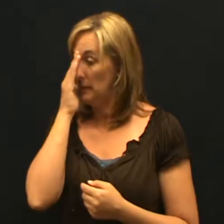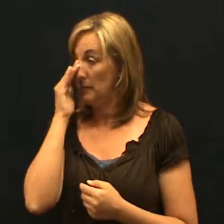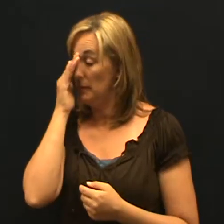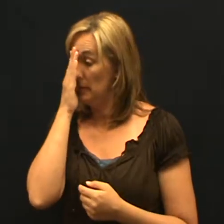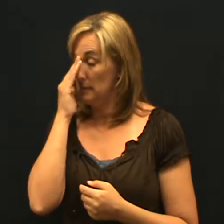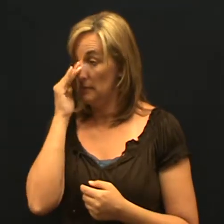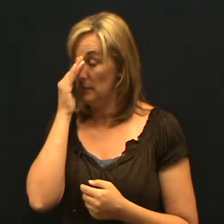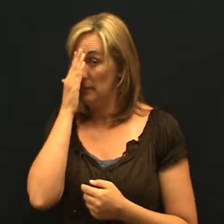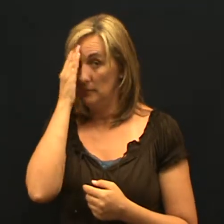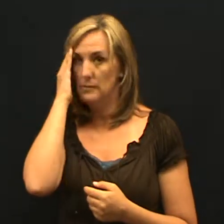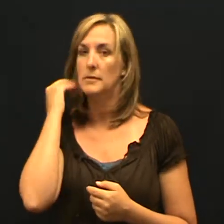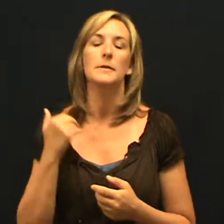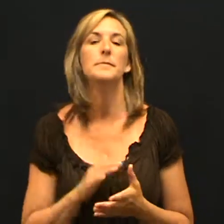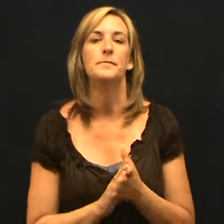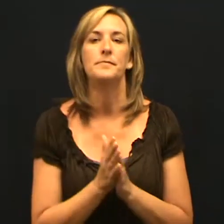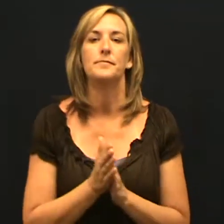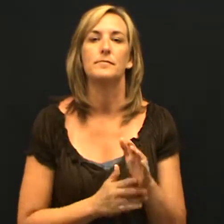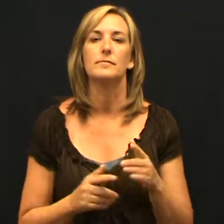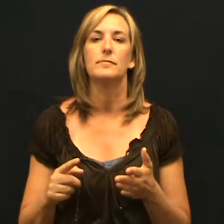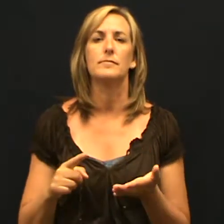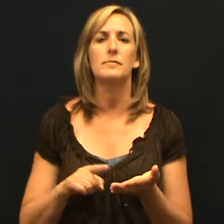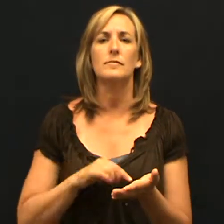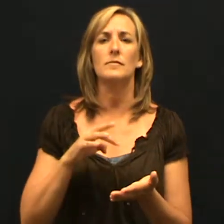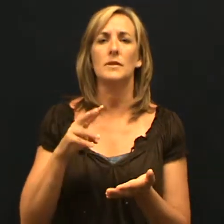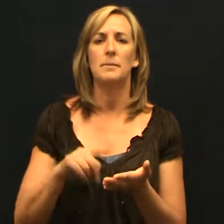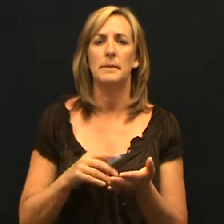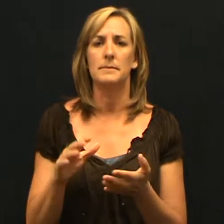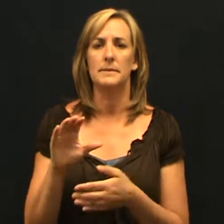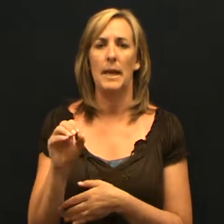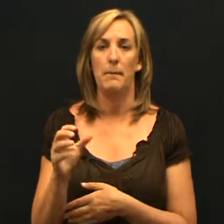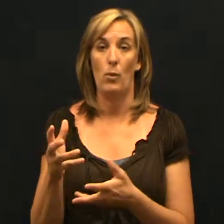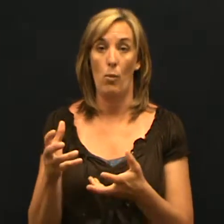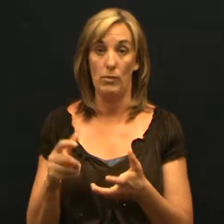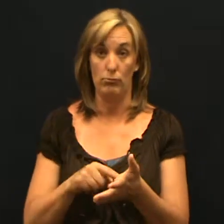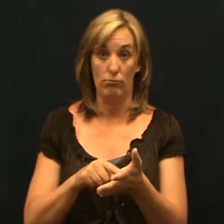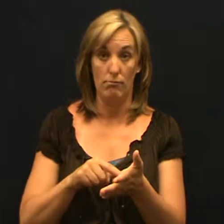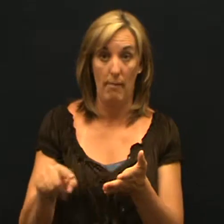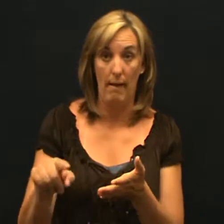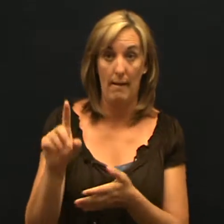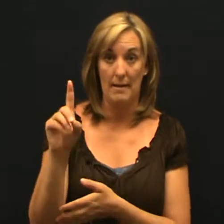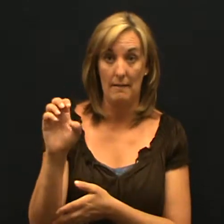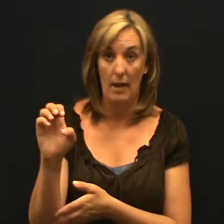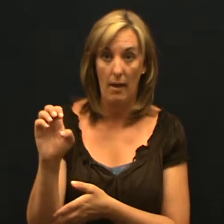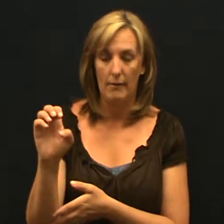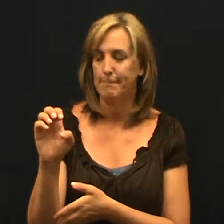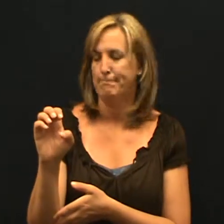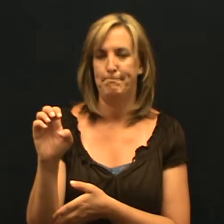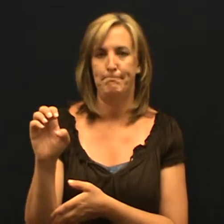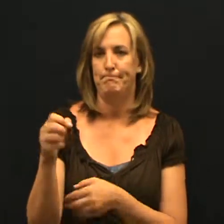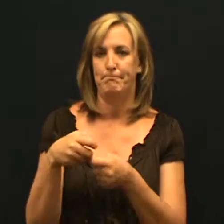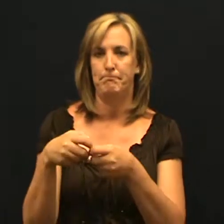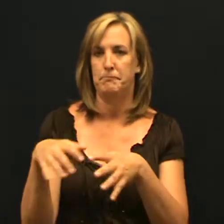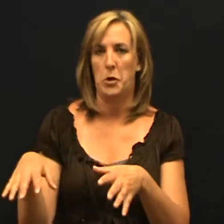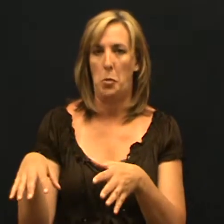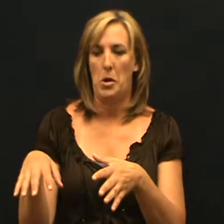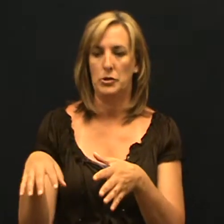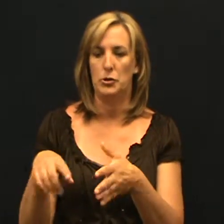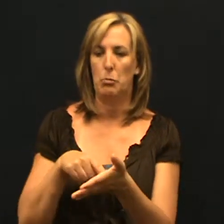Now, sometimes a company wants to pay a dividend, but they don't want to put the cash back in the hands of their owners. They want to use